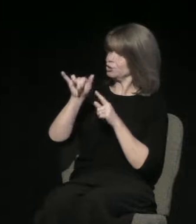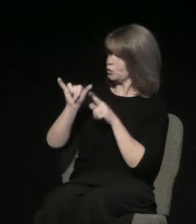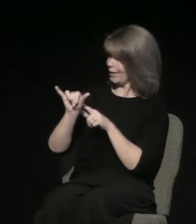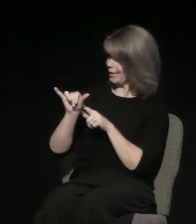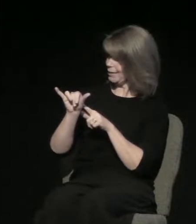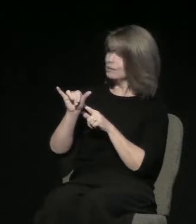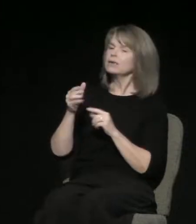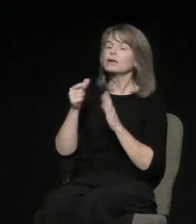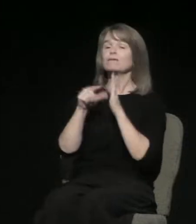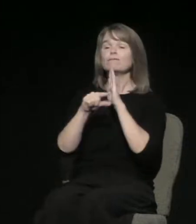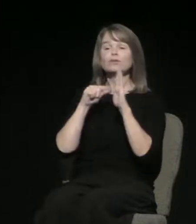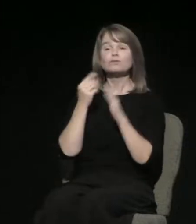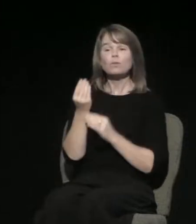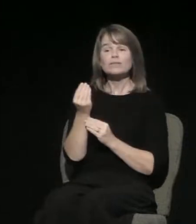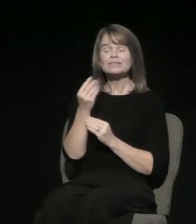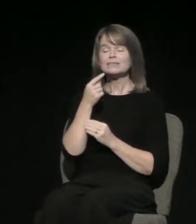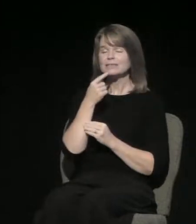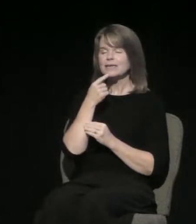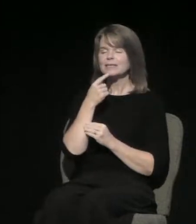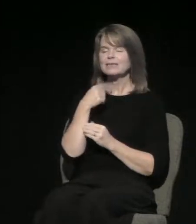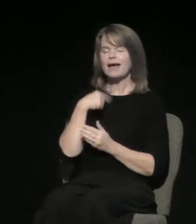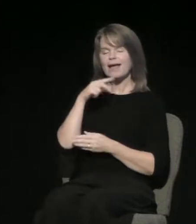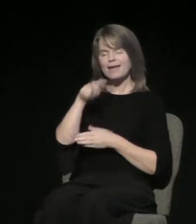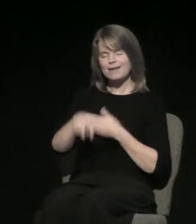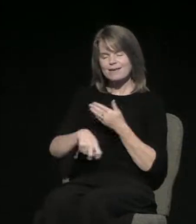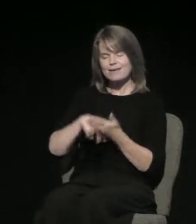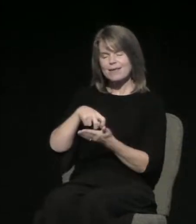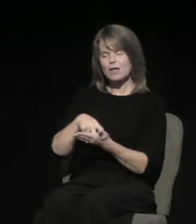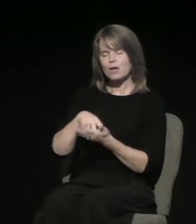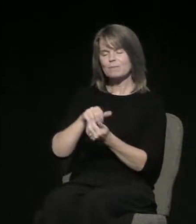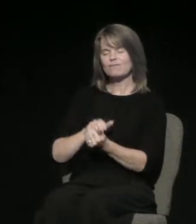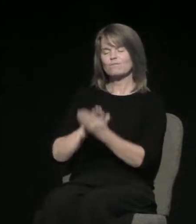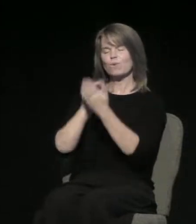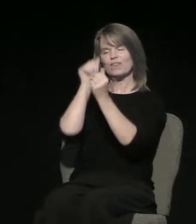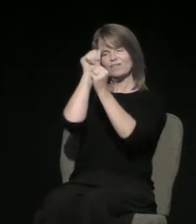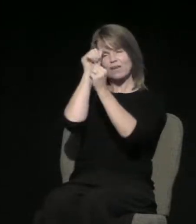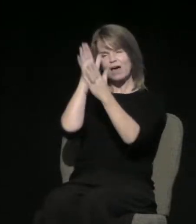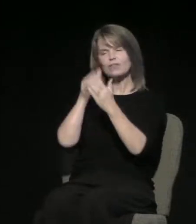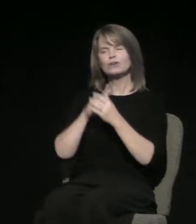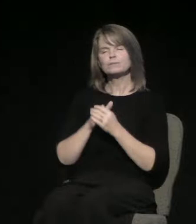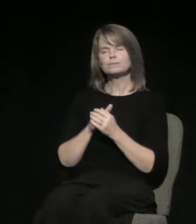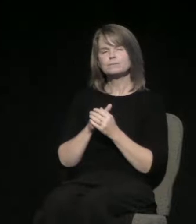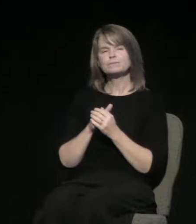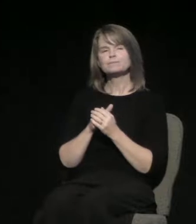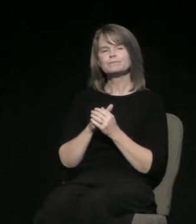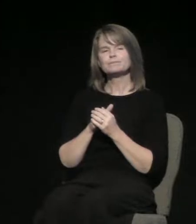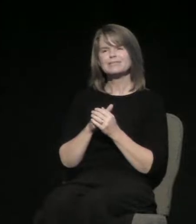begins He says For this reason I kneel before the father And so let me ask you A question